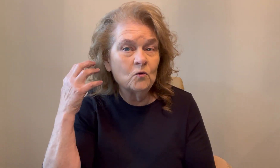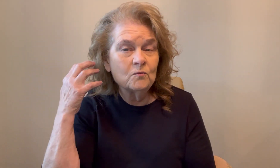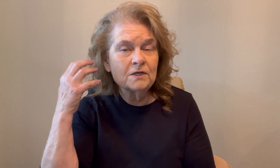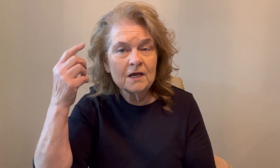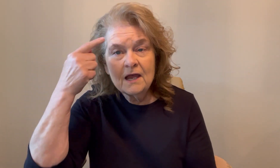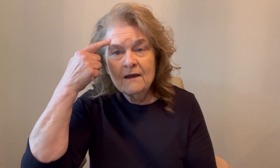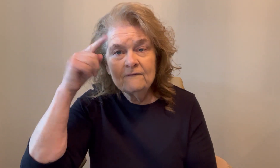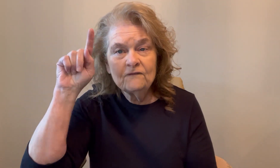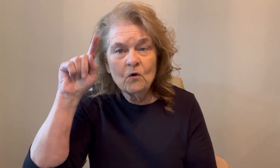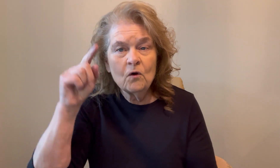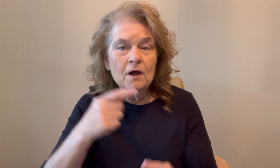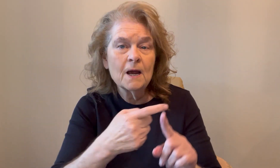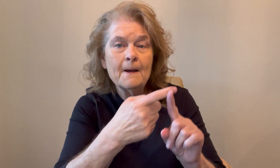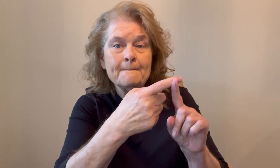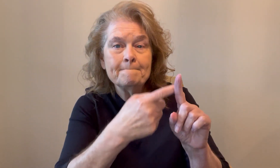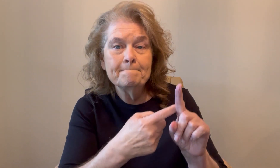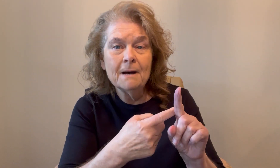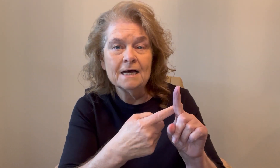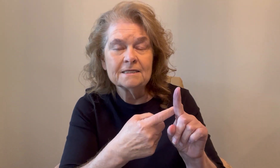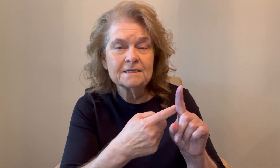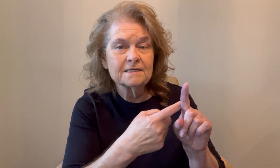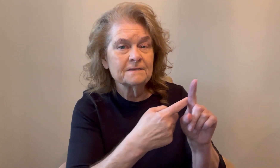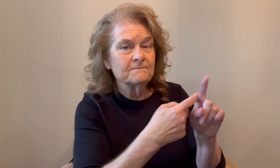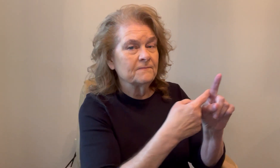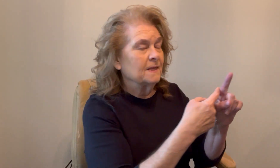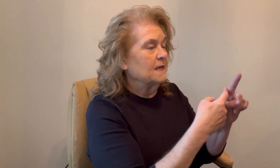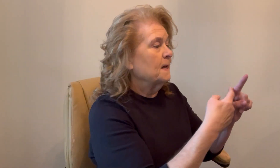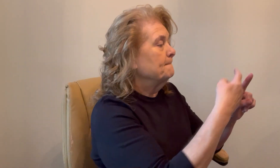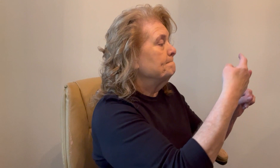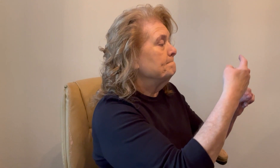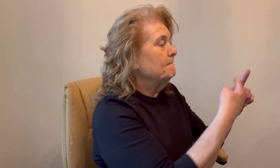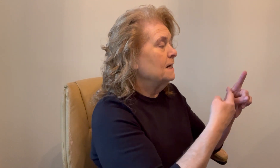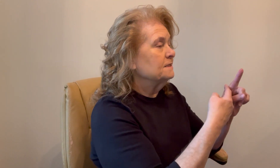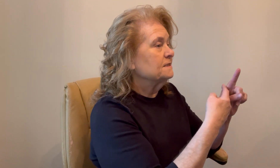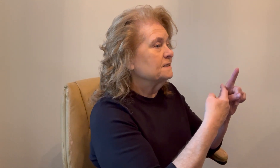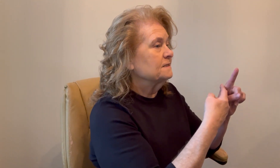combed for months. Months.